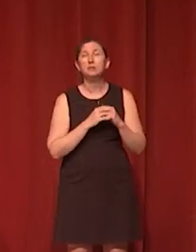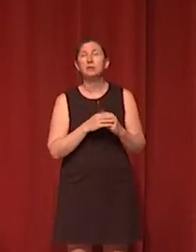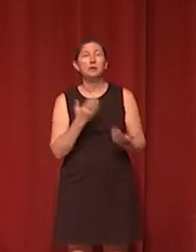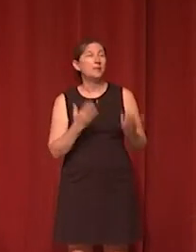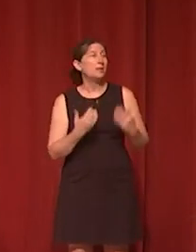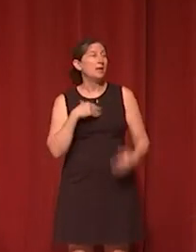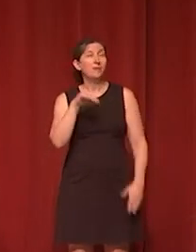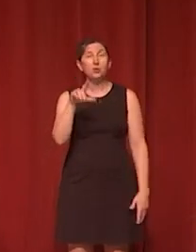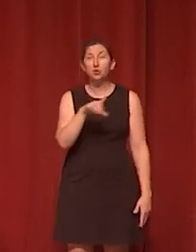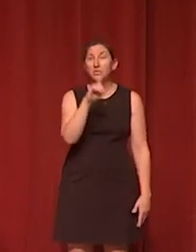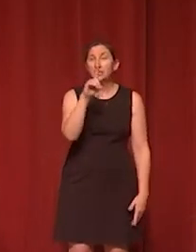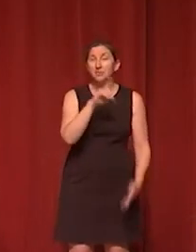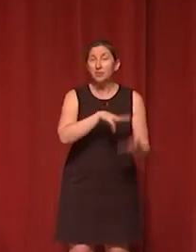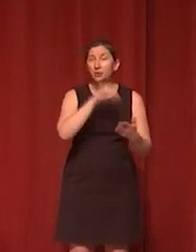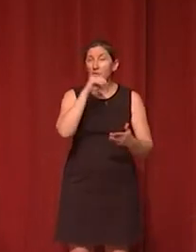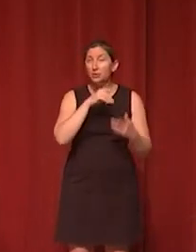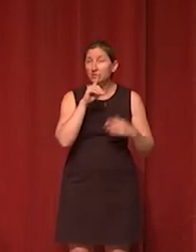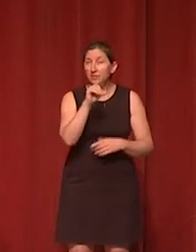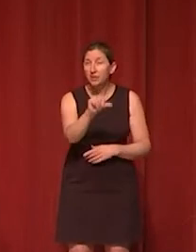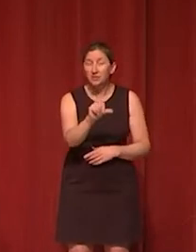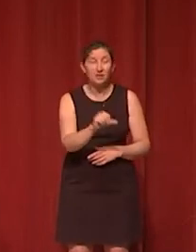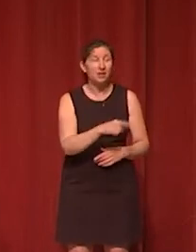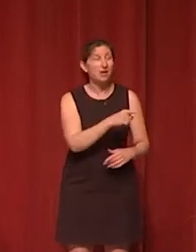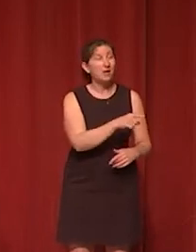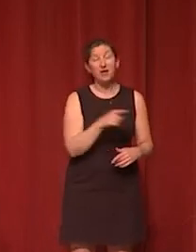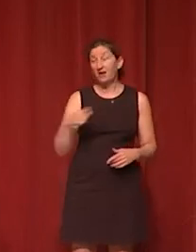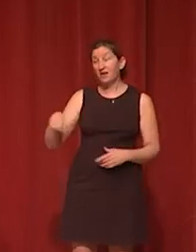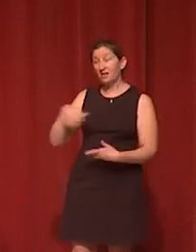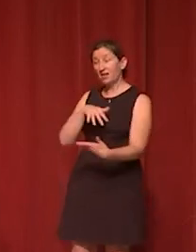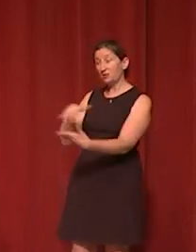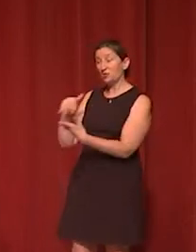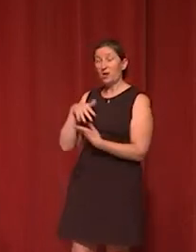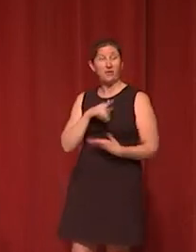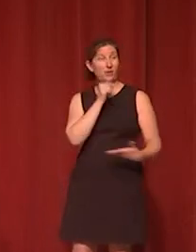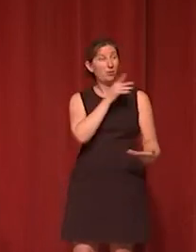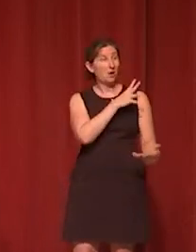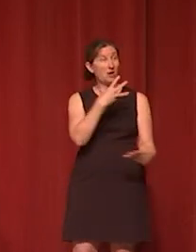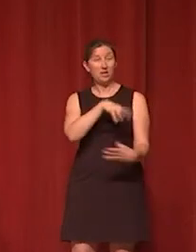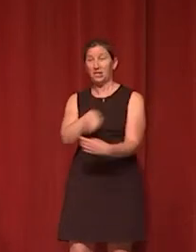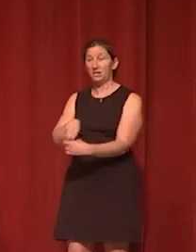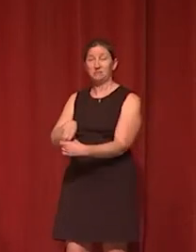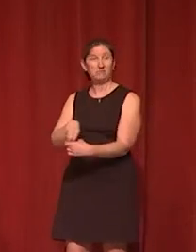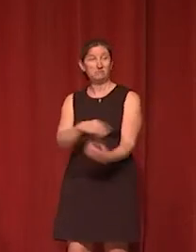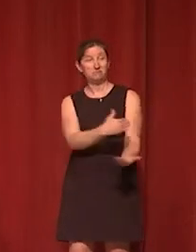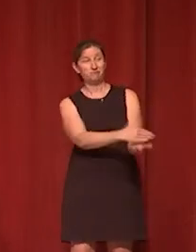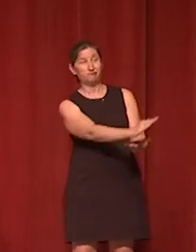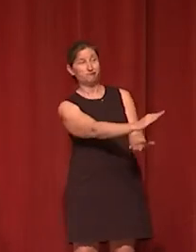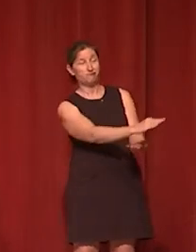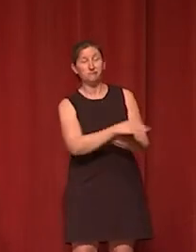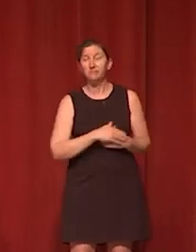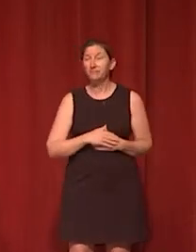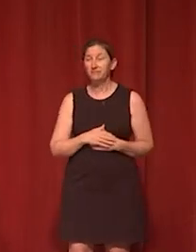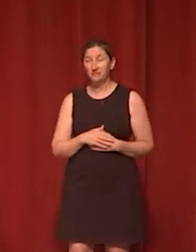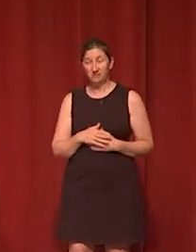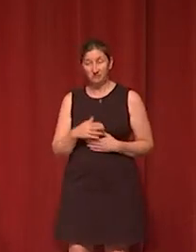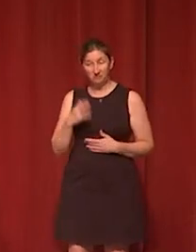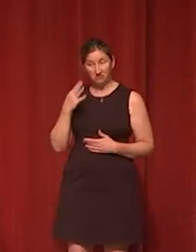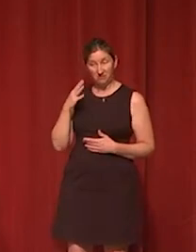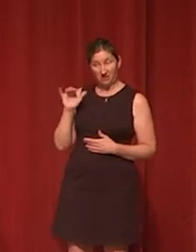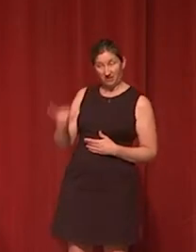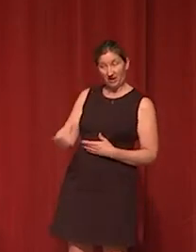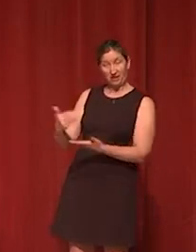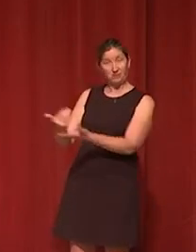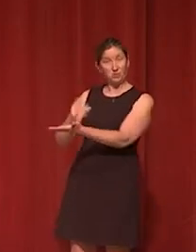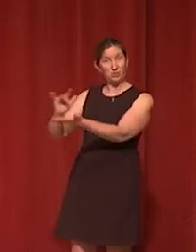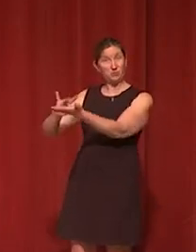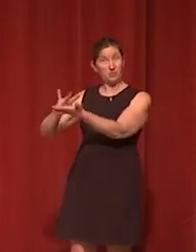maybe they weren't included in these clinical trials. So then how do I know if these therapies work for them? But one thing we do, and I'm sure Dr. Bogues can speak